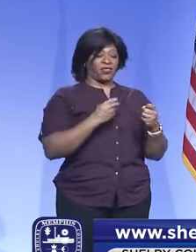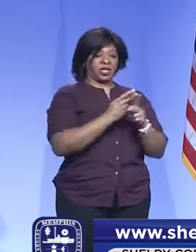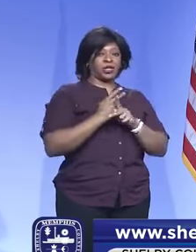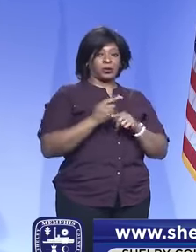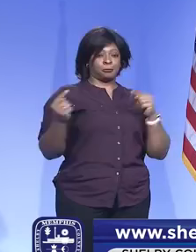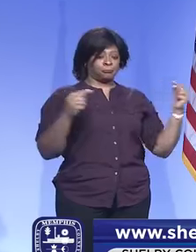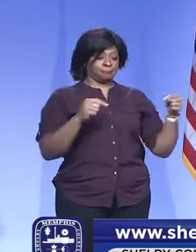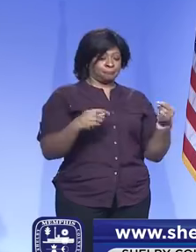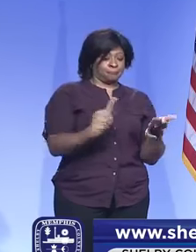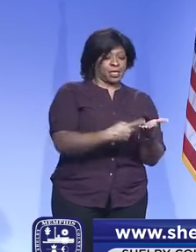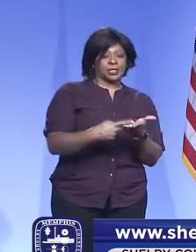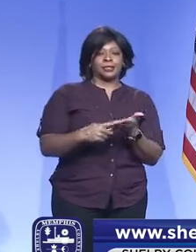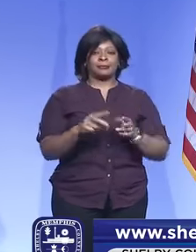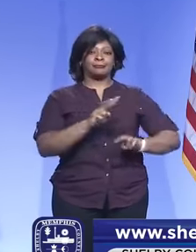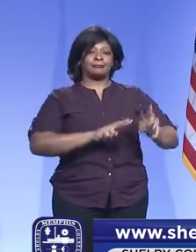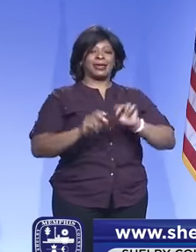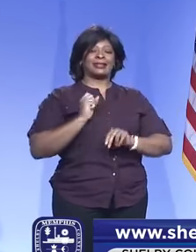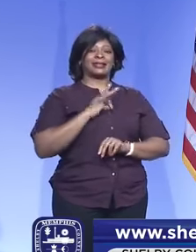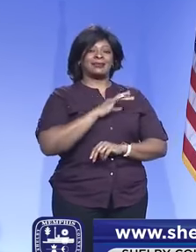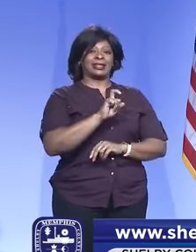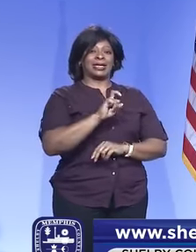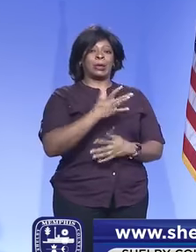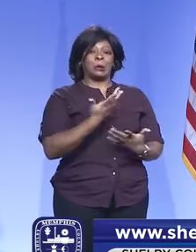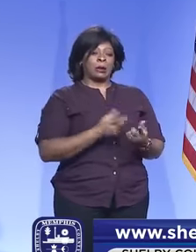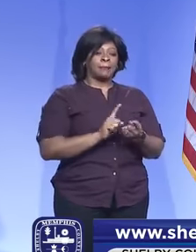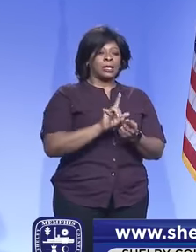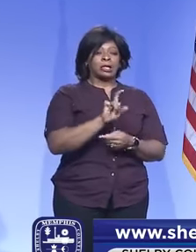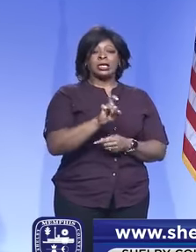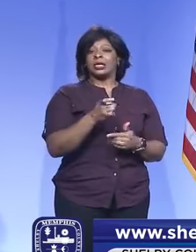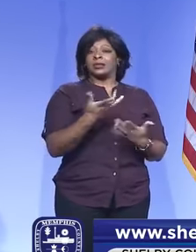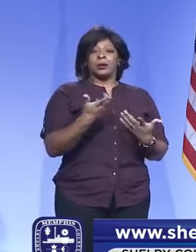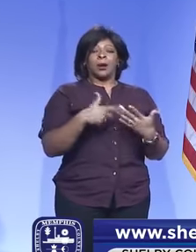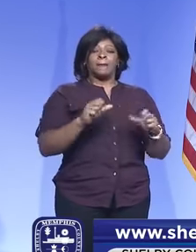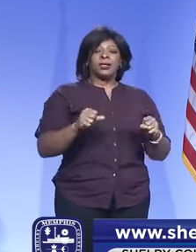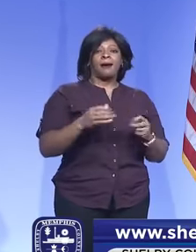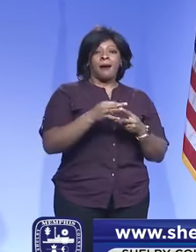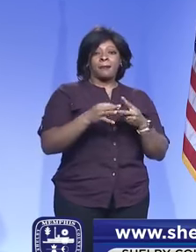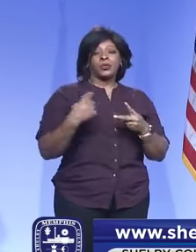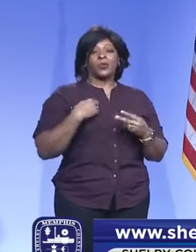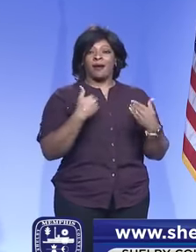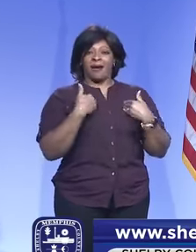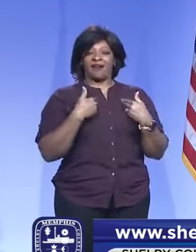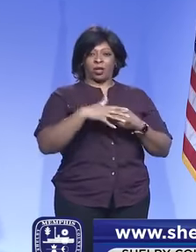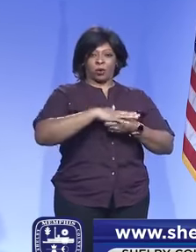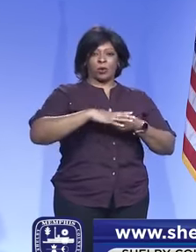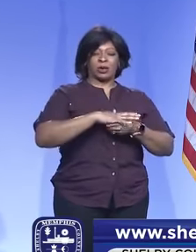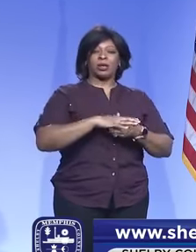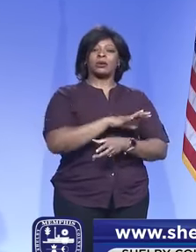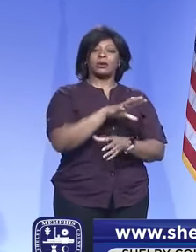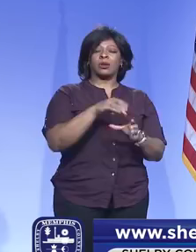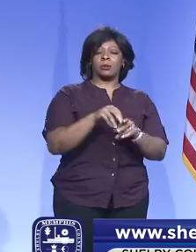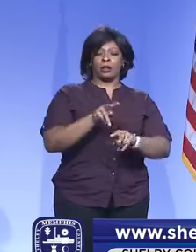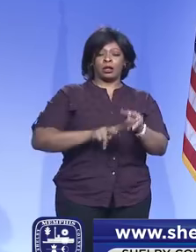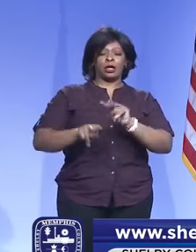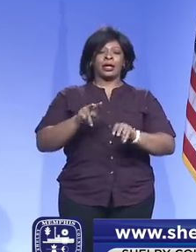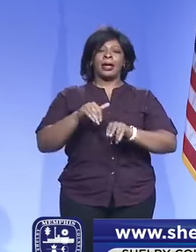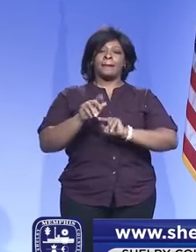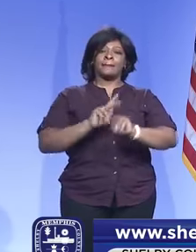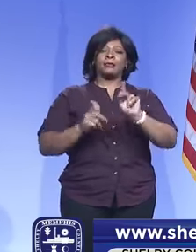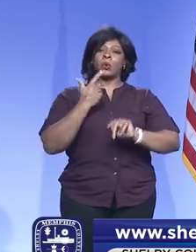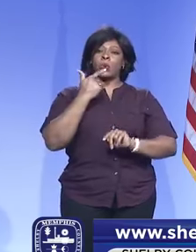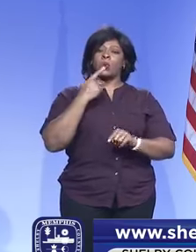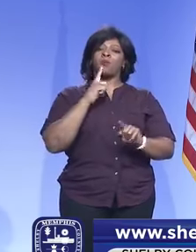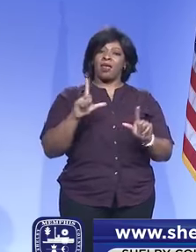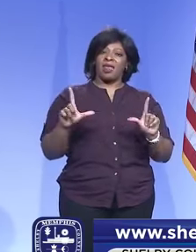had to look at the staffing needs and what are all the potential options locally. And that includes looking at people who